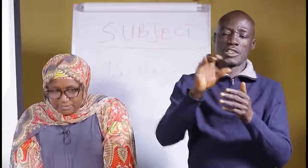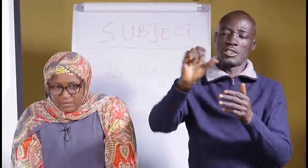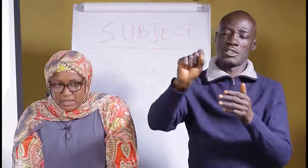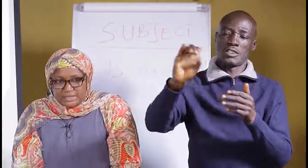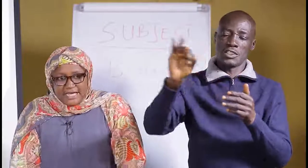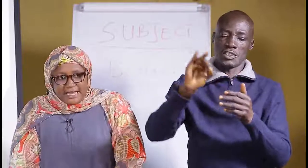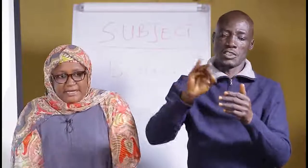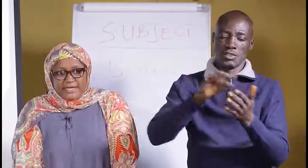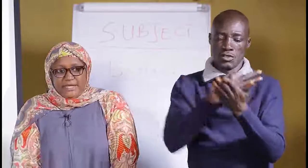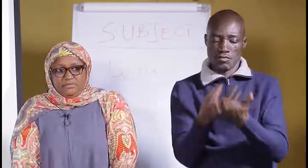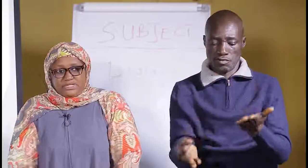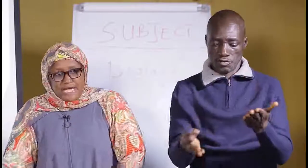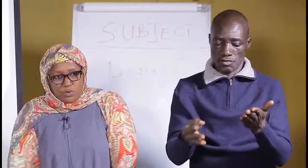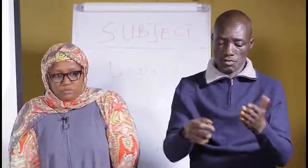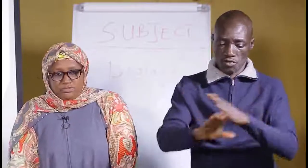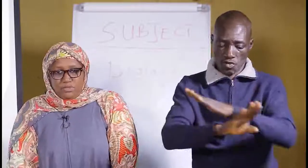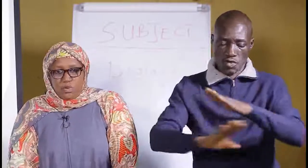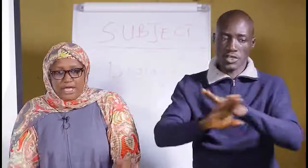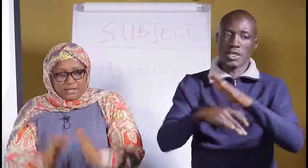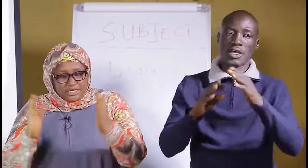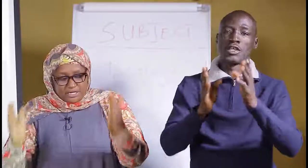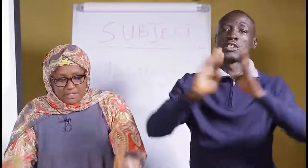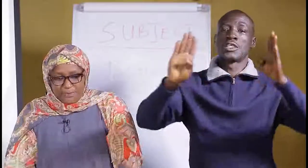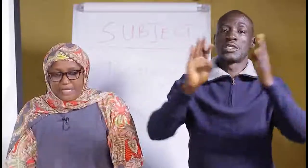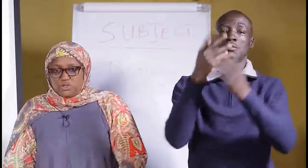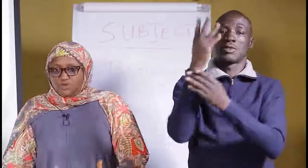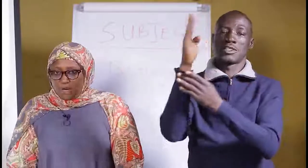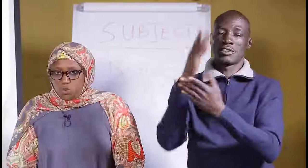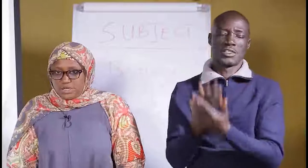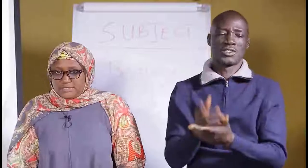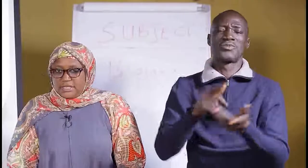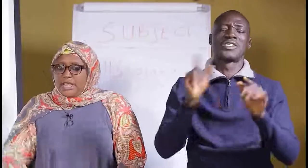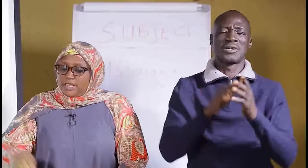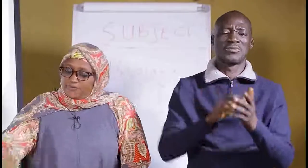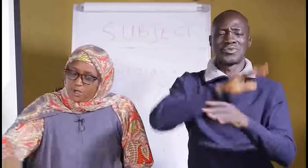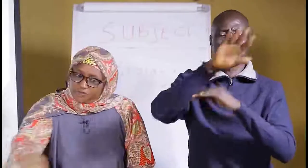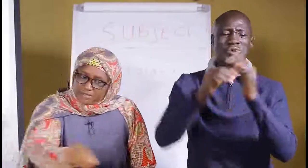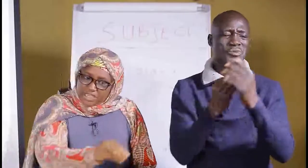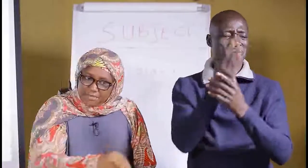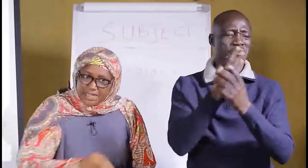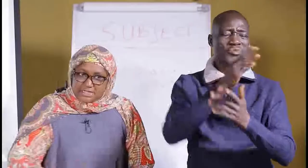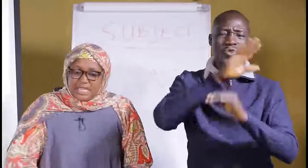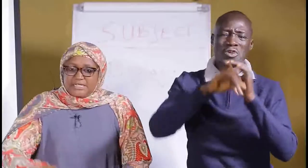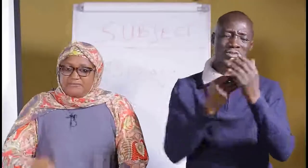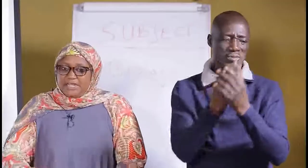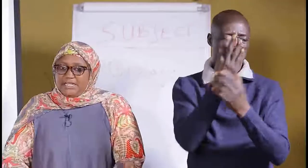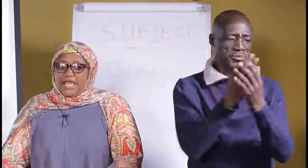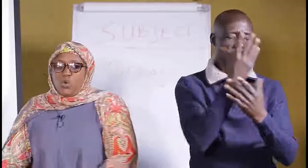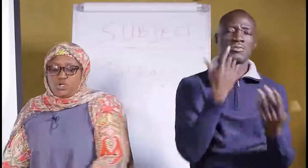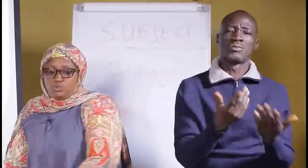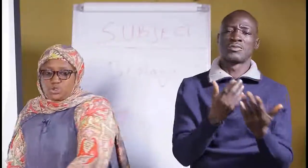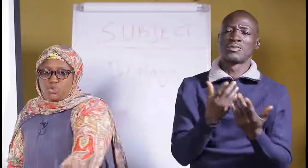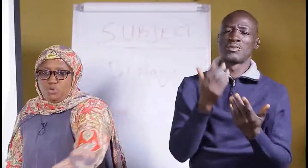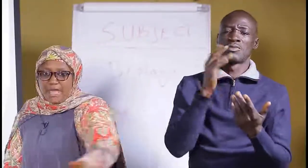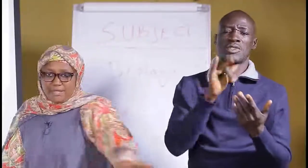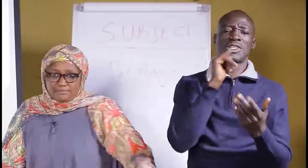fall directly down where the plant of the mango is, if all of them germinate, definitely there are